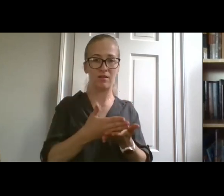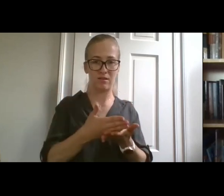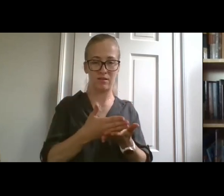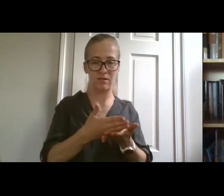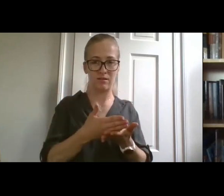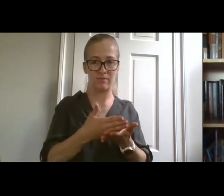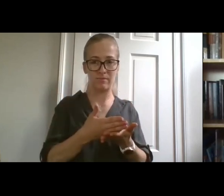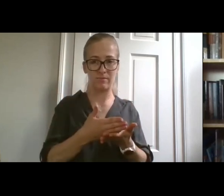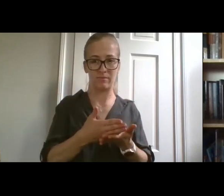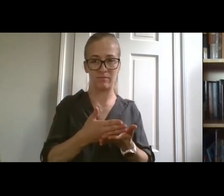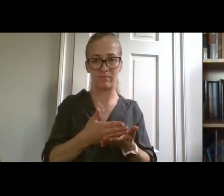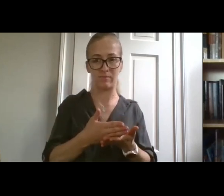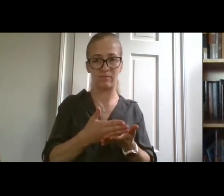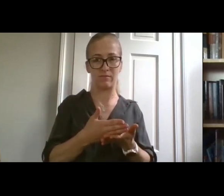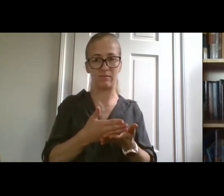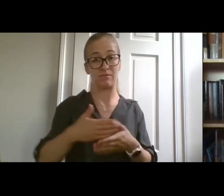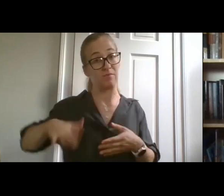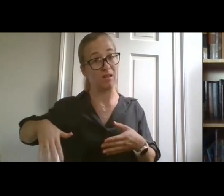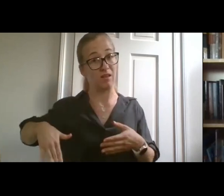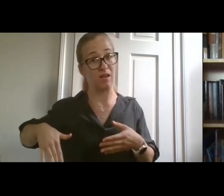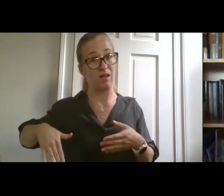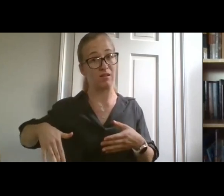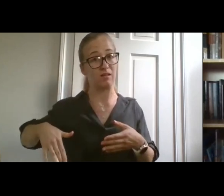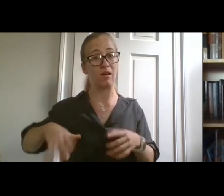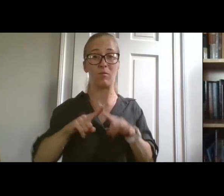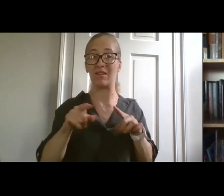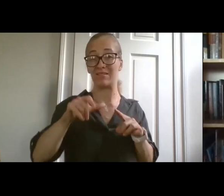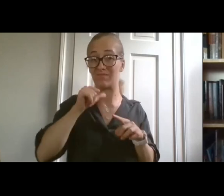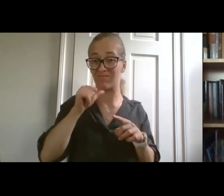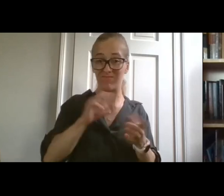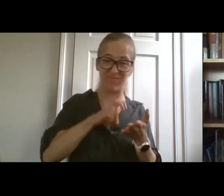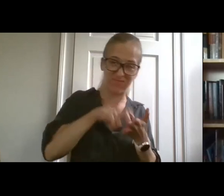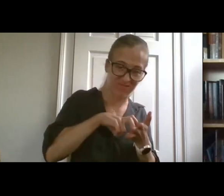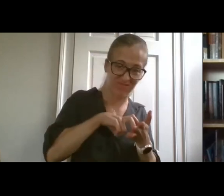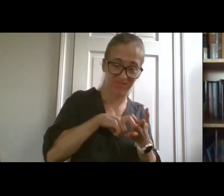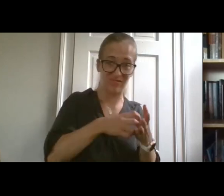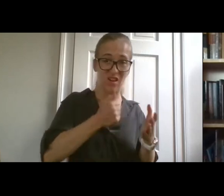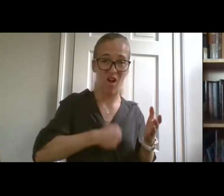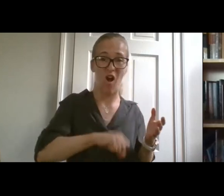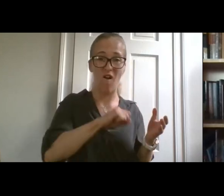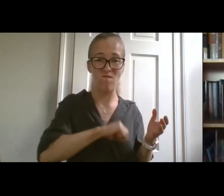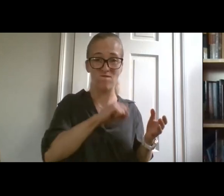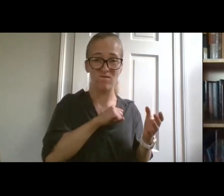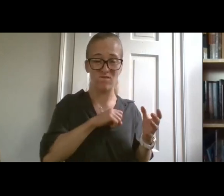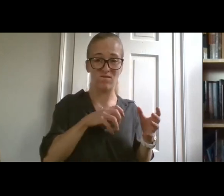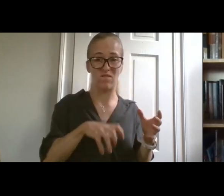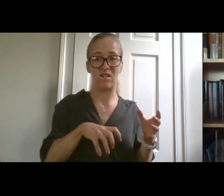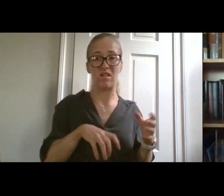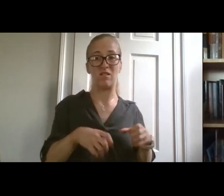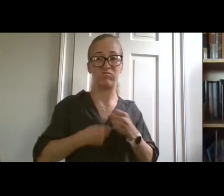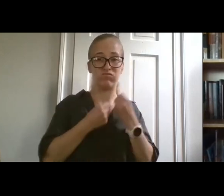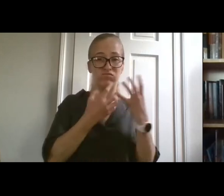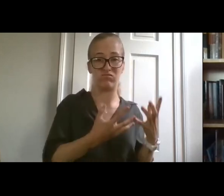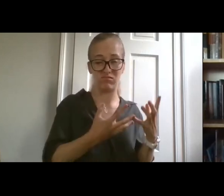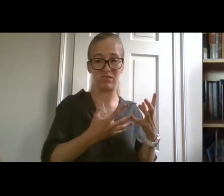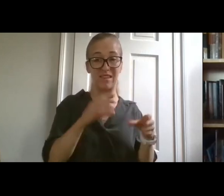last. Or not yet, as he didn't stand up. He stayed hunched over, coughing and gripping his knees. To avoid the indictment in